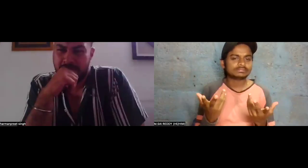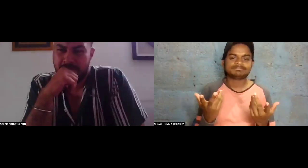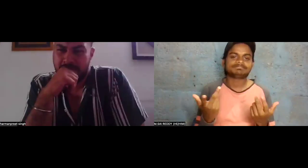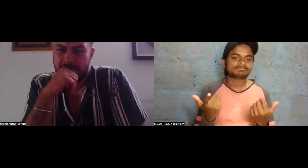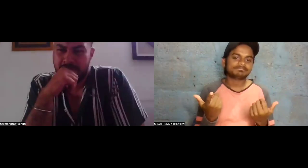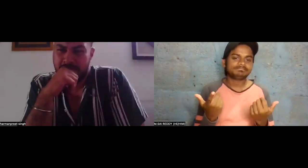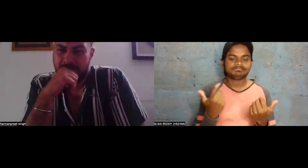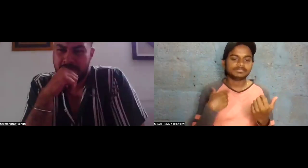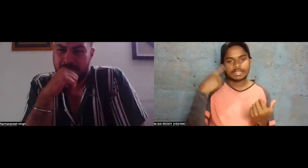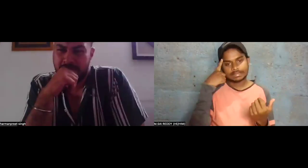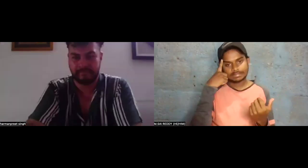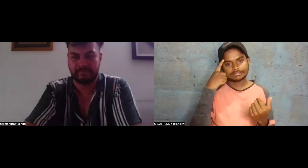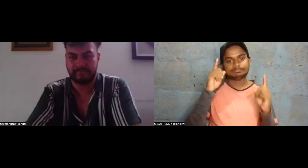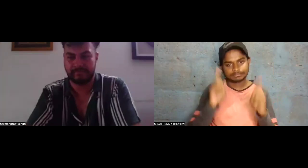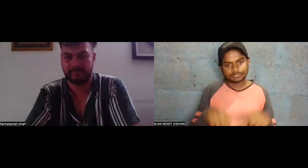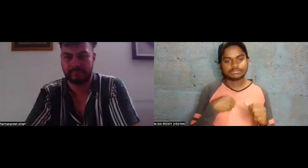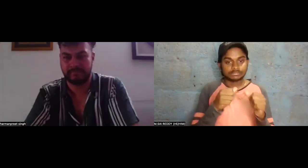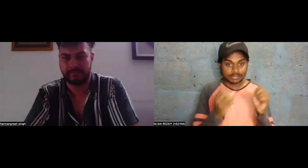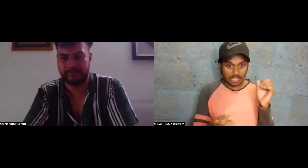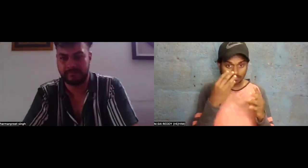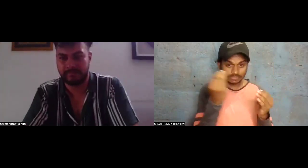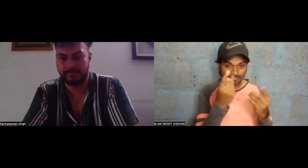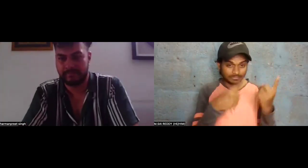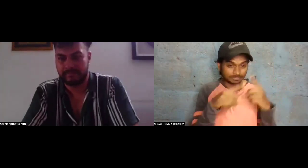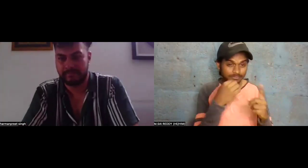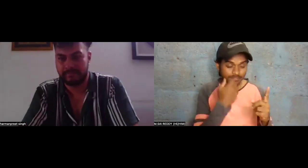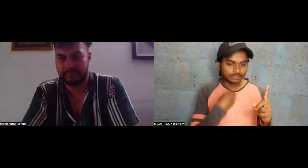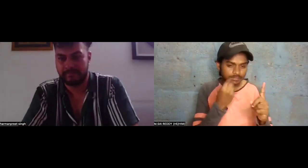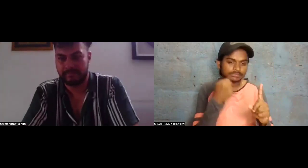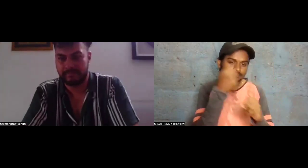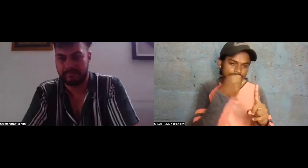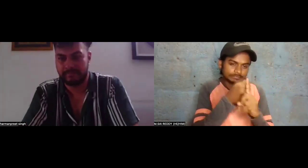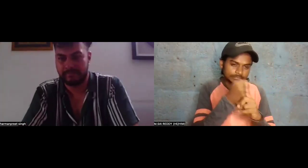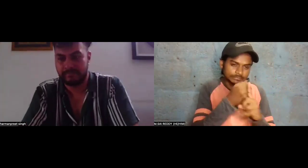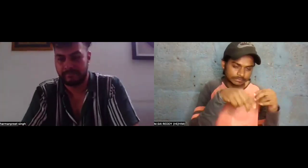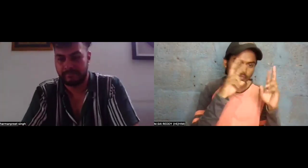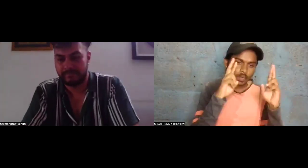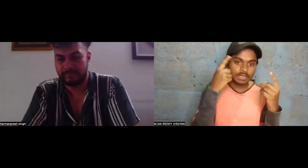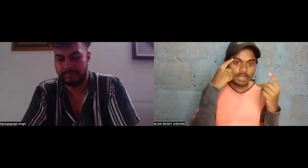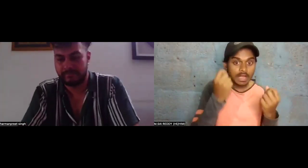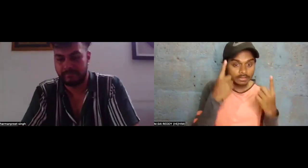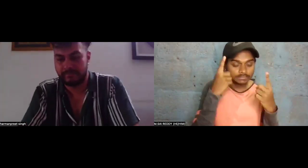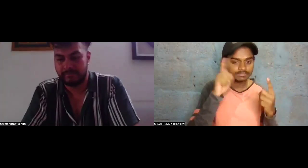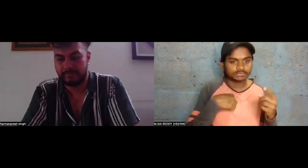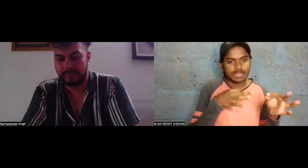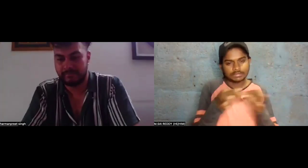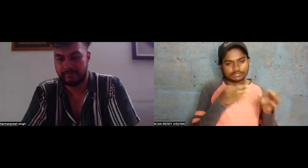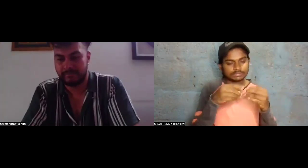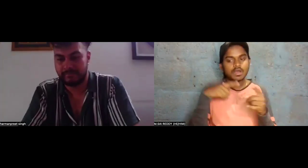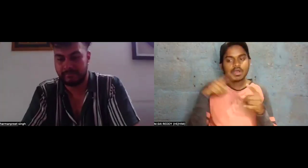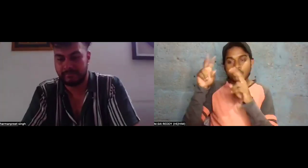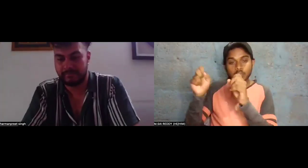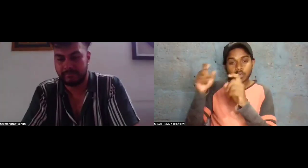for me, that is uh not convenient for me. And that the thing is that we need to fight for